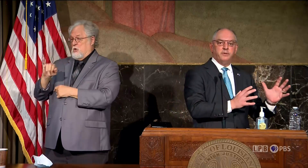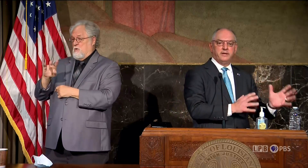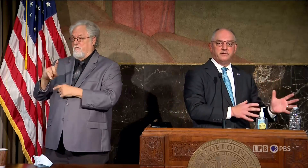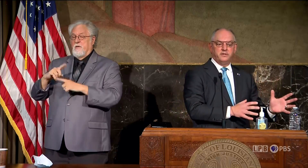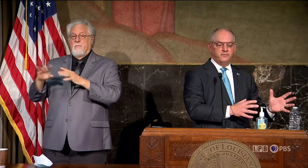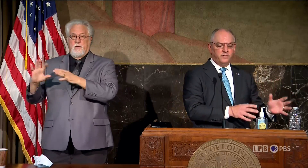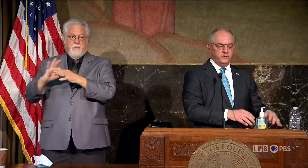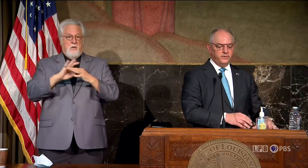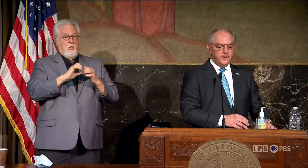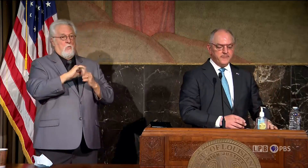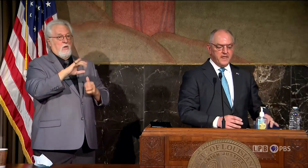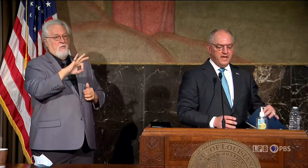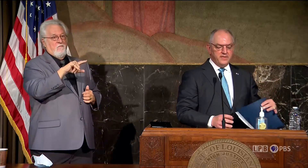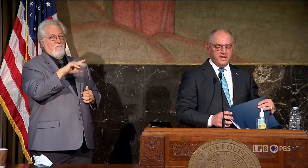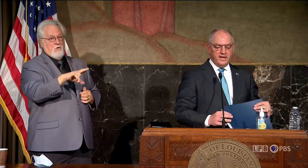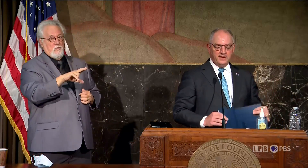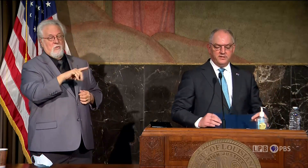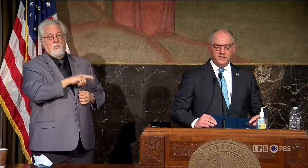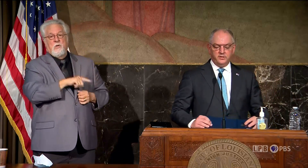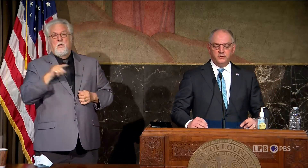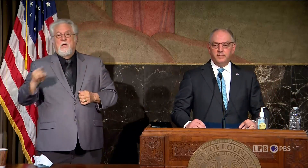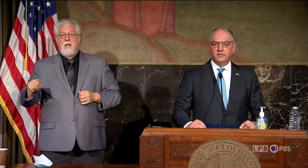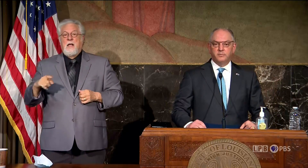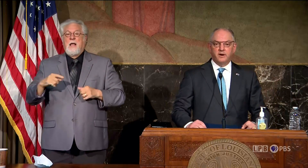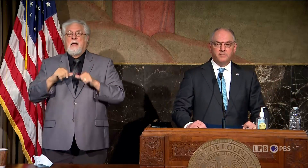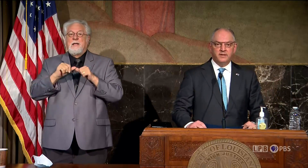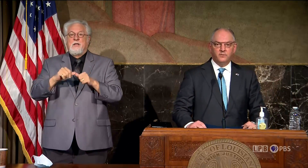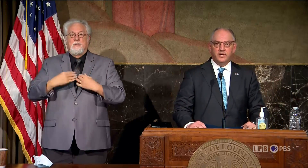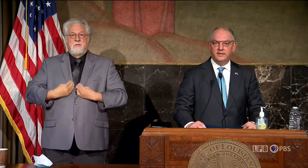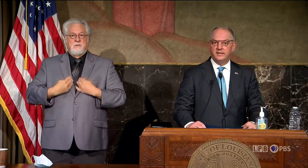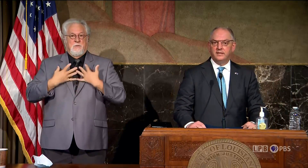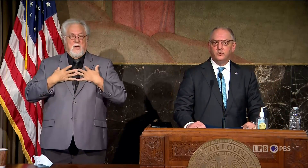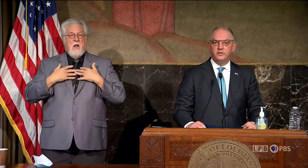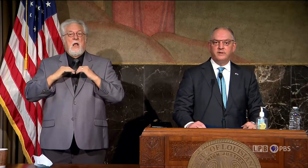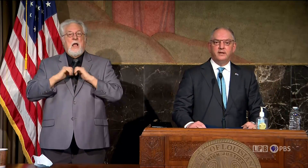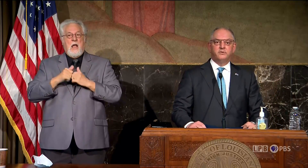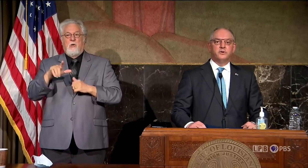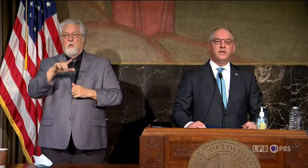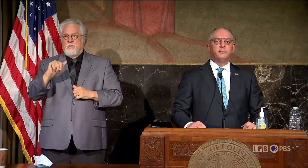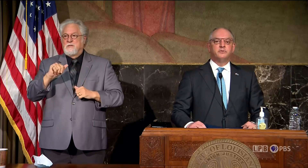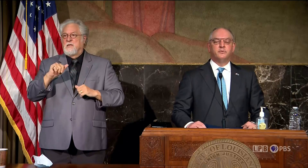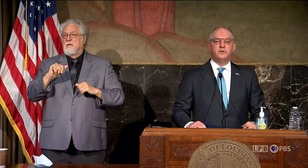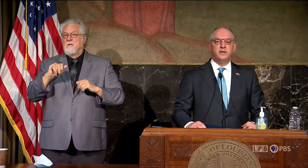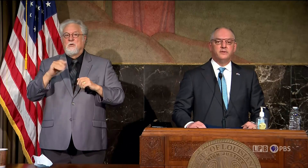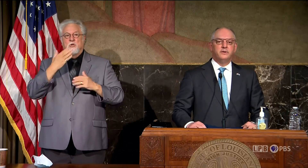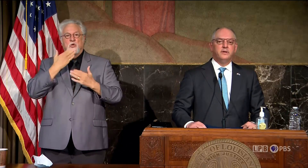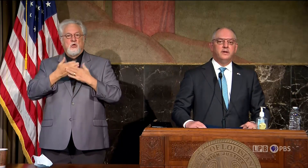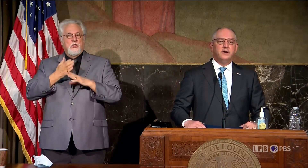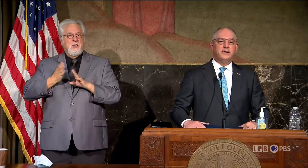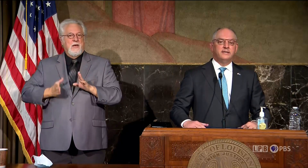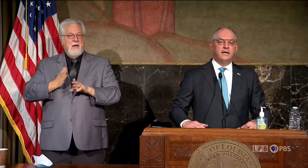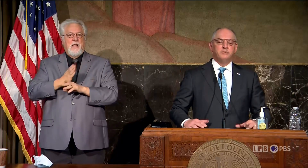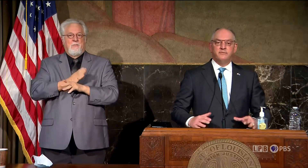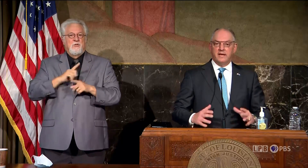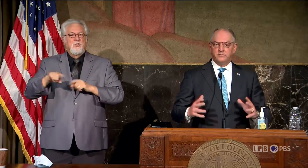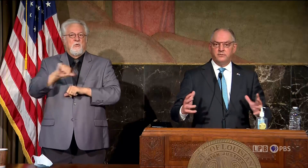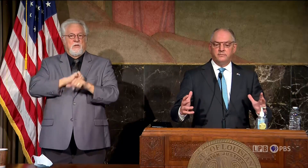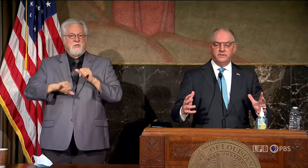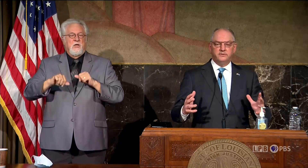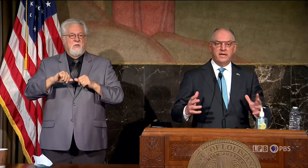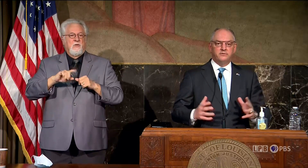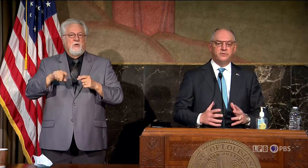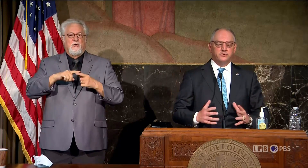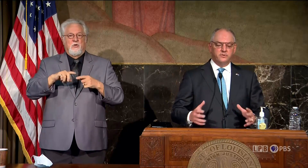with respect to the flu. And then I continue to be inspired by the way that Louisianans are good neighbors to one another in times of